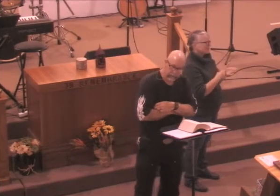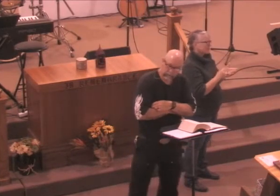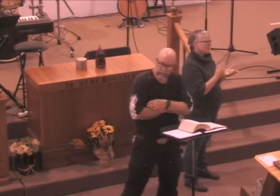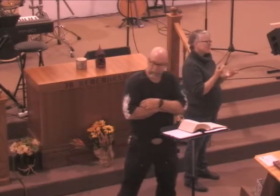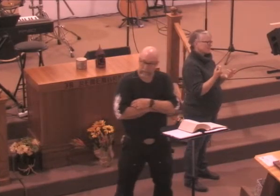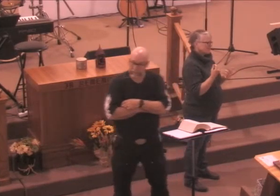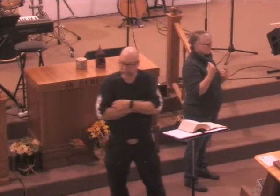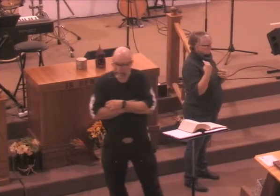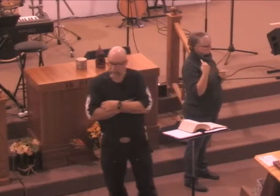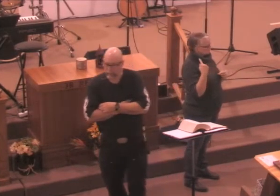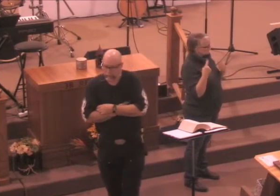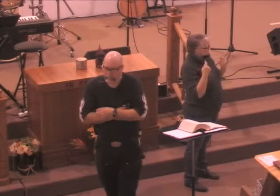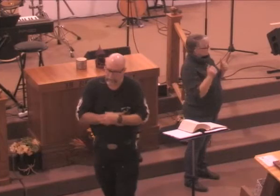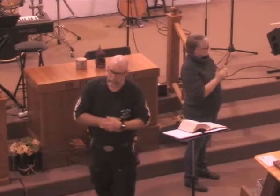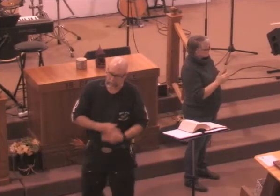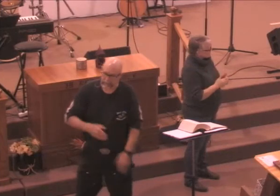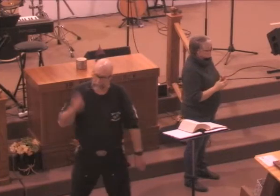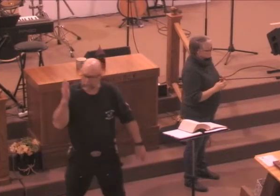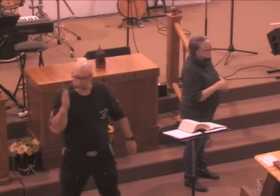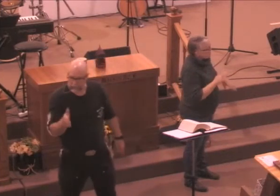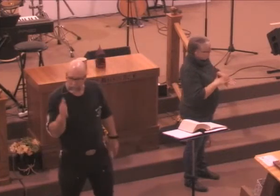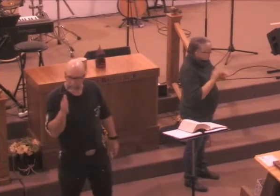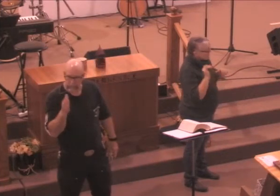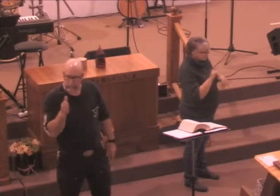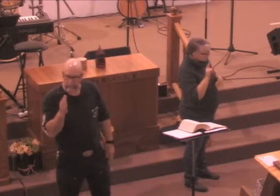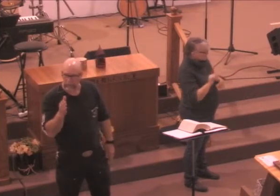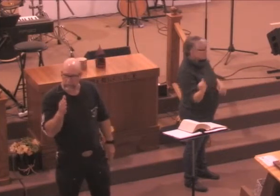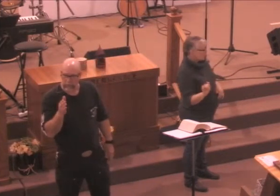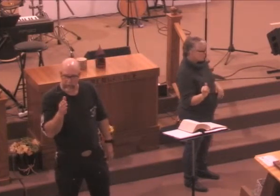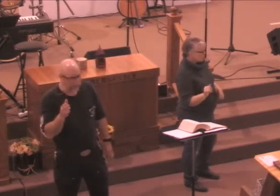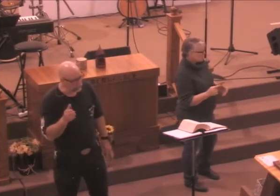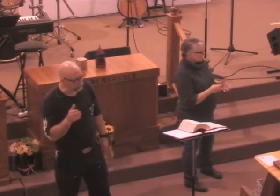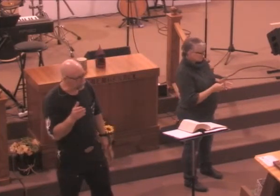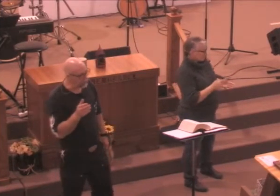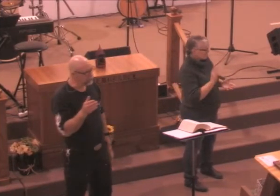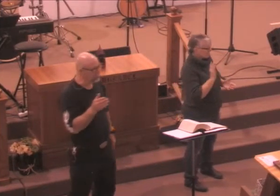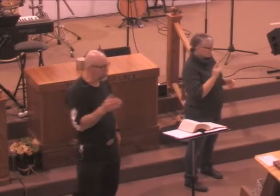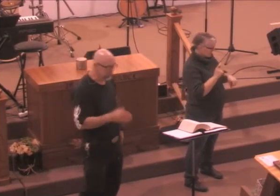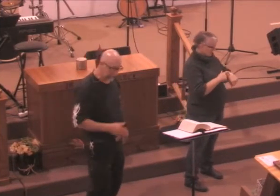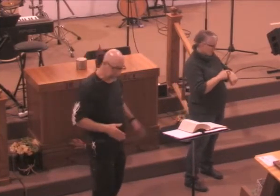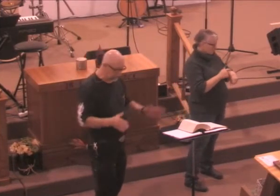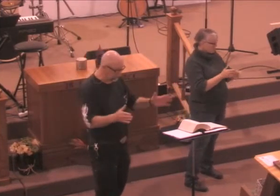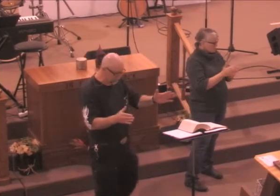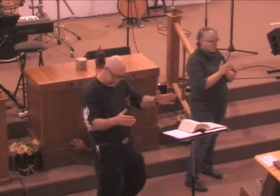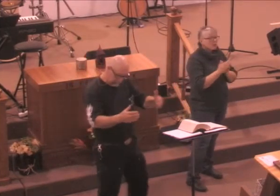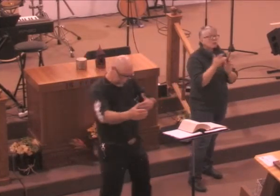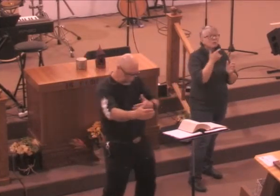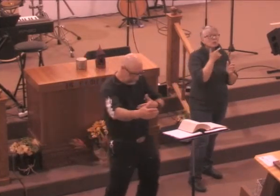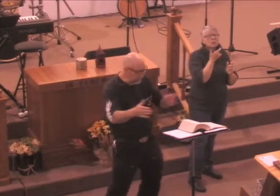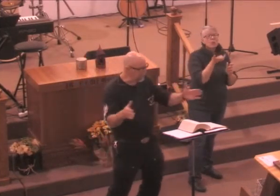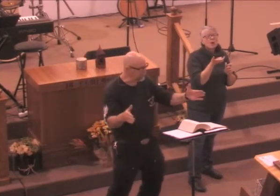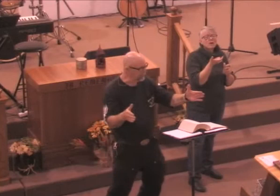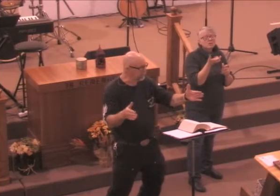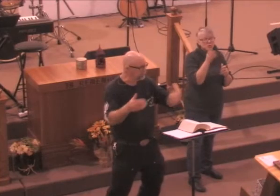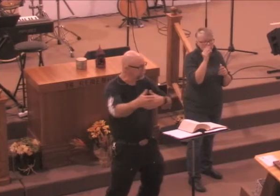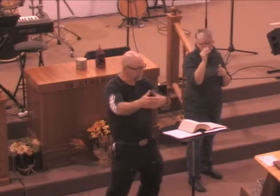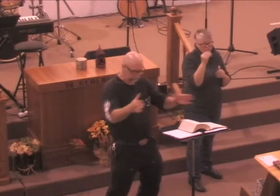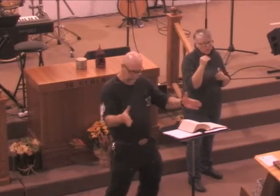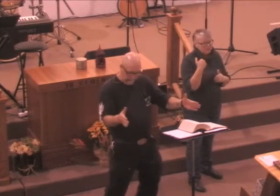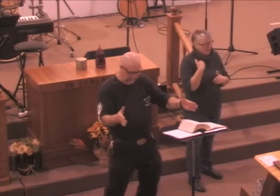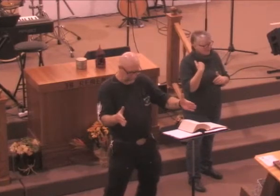stuff. And I mean, they even do it on the airplane. There's times when they're going to pray, and you can watch the boys. They got a little, they pack a